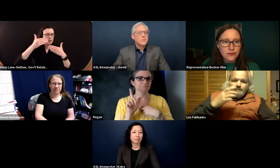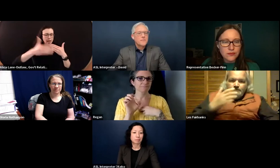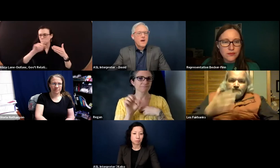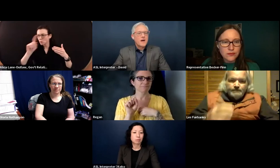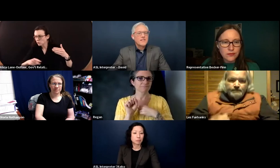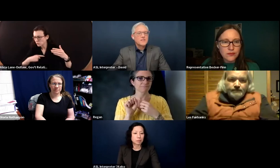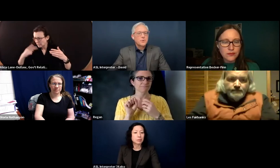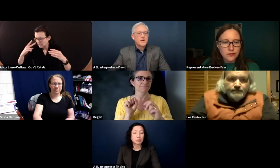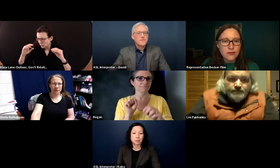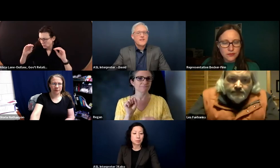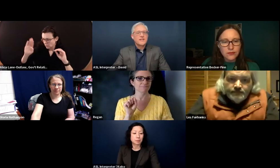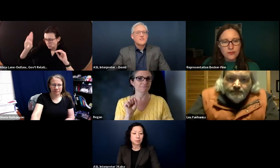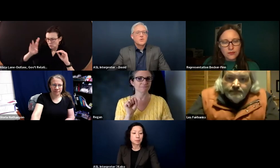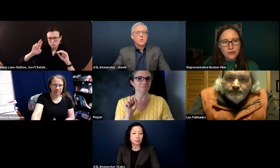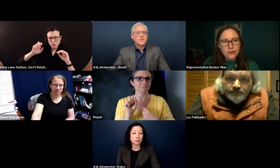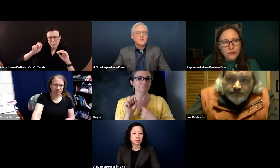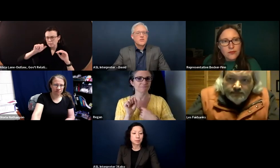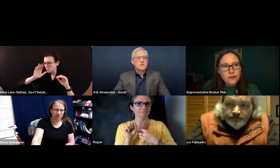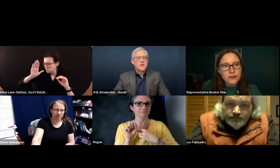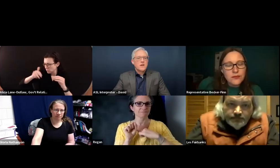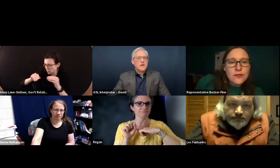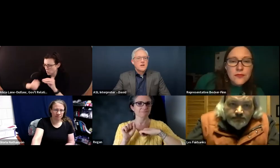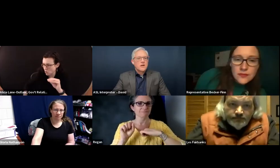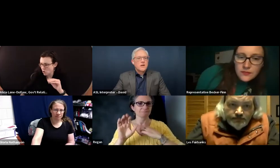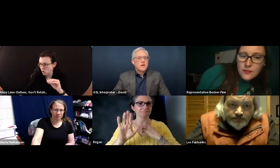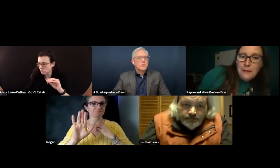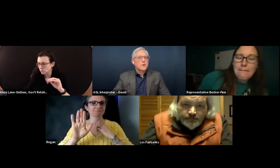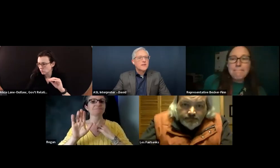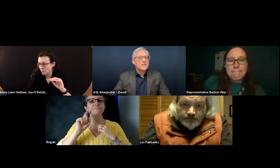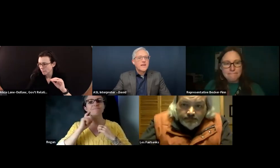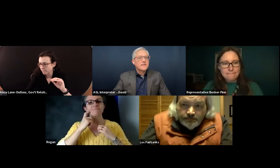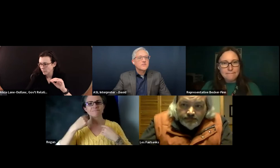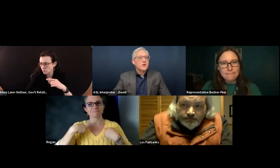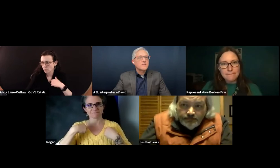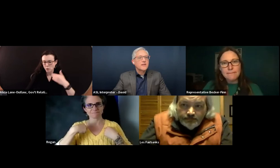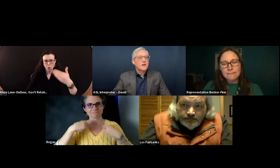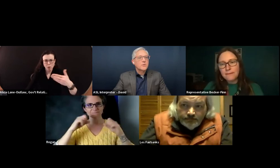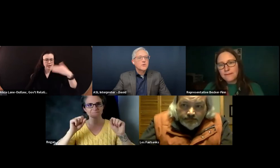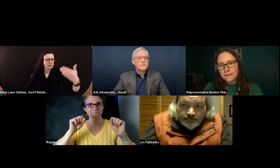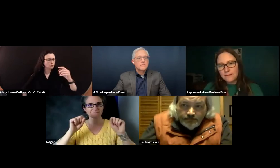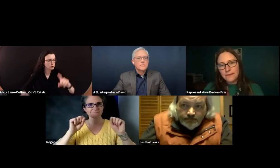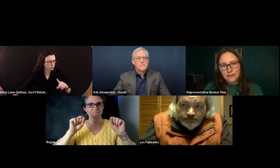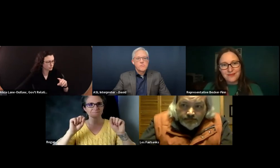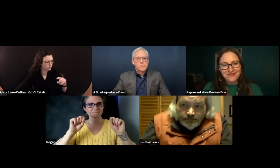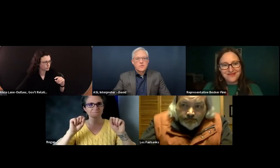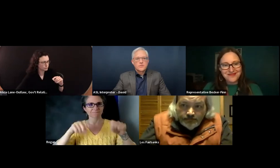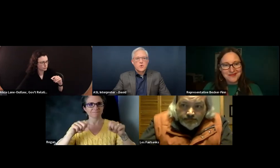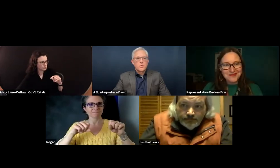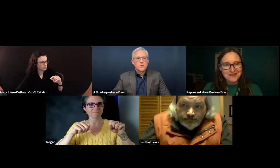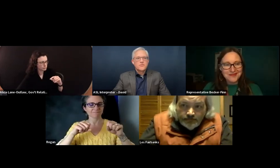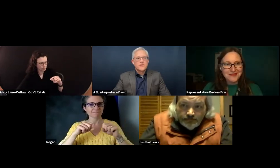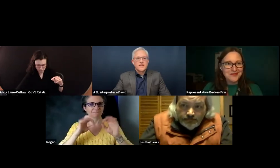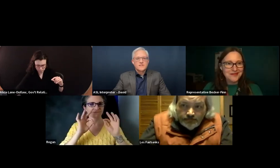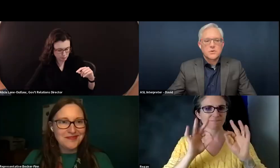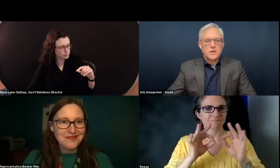Thank you. Let's bring up the next question. Regan's hand has gone down. So